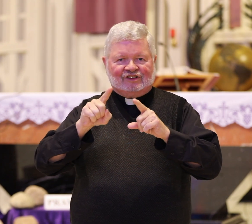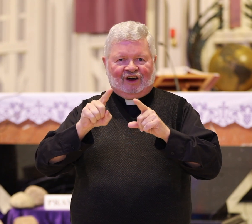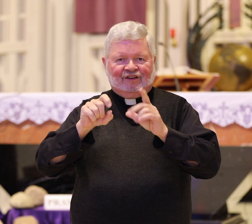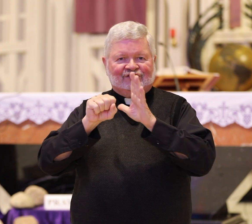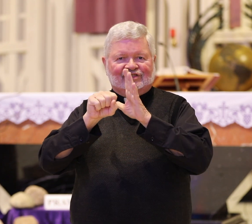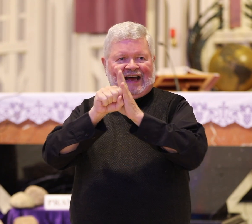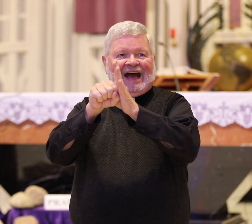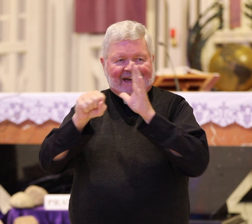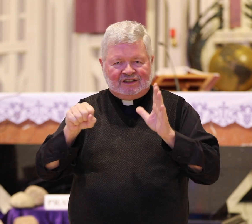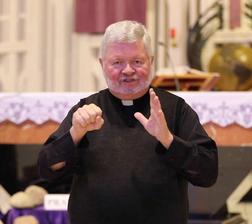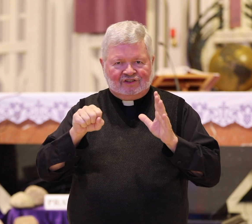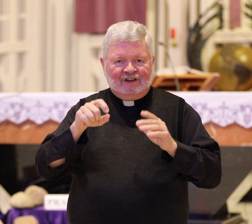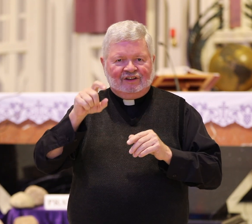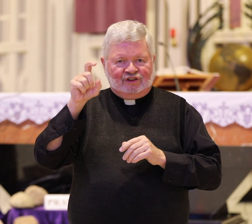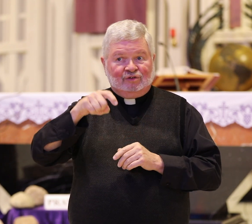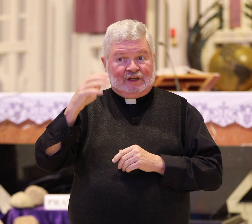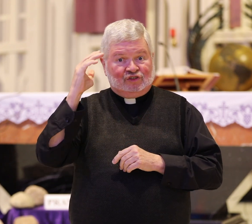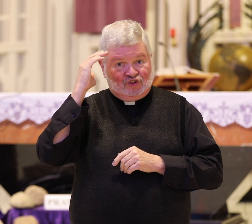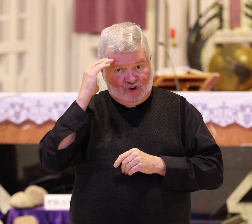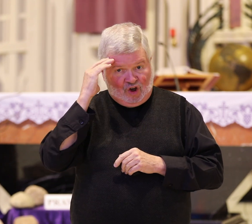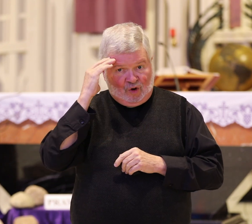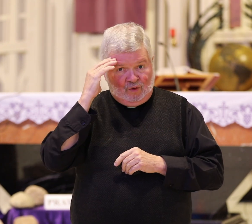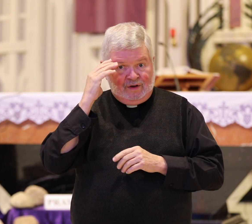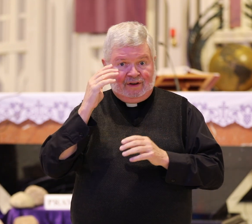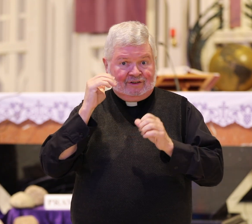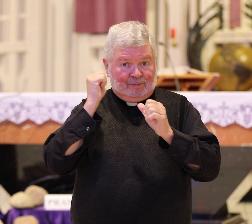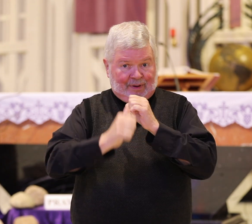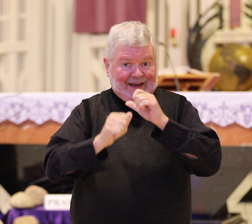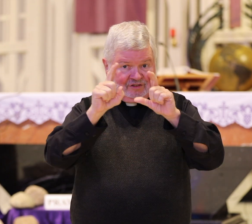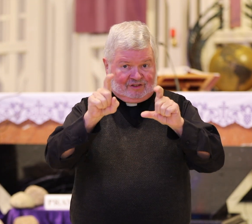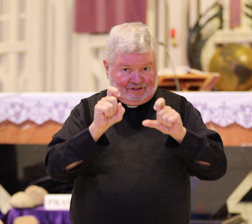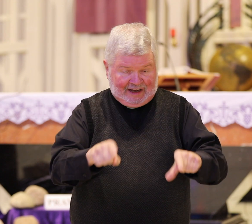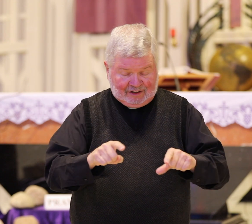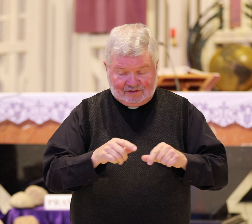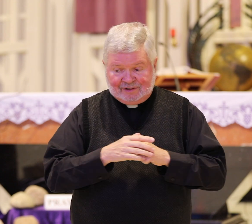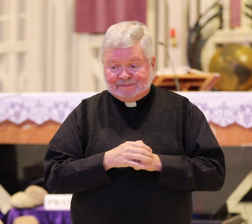of signs that you need to know to pass the test.